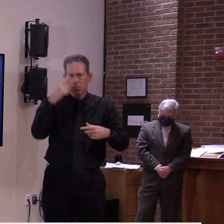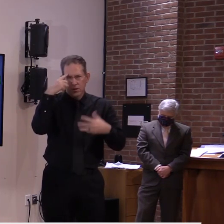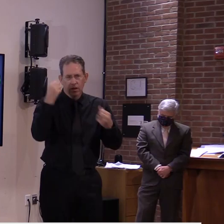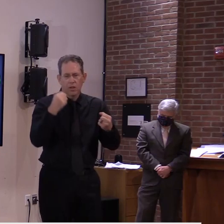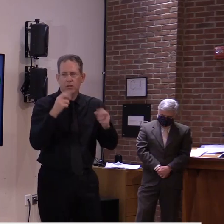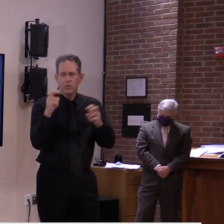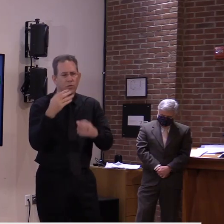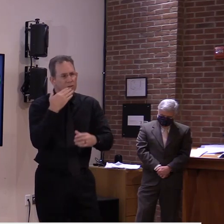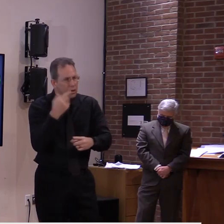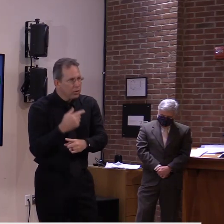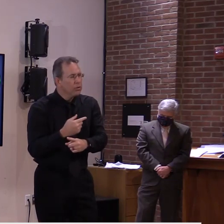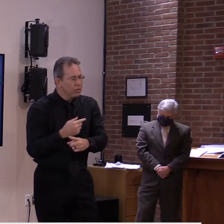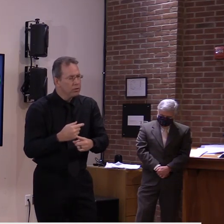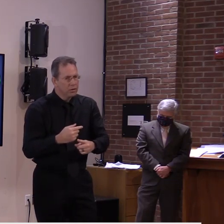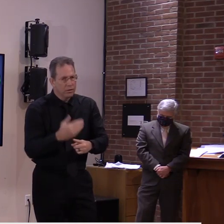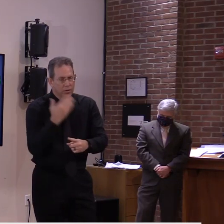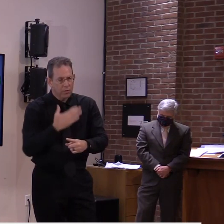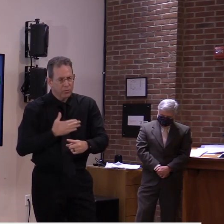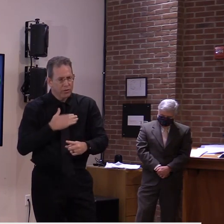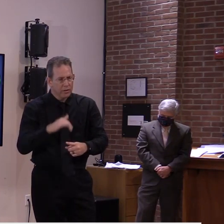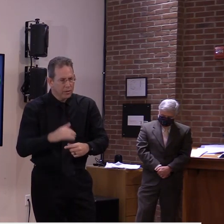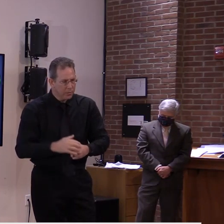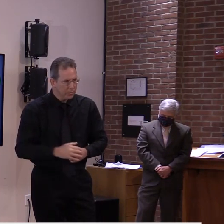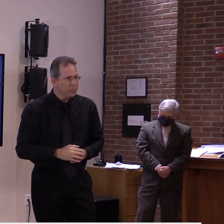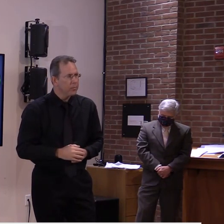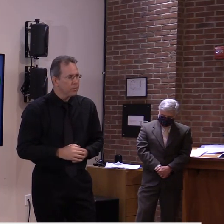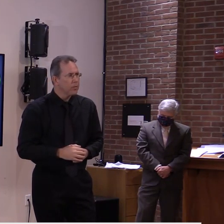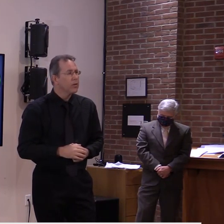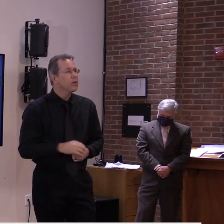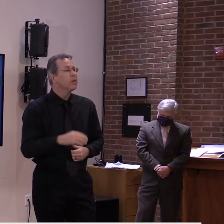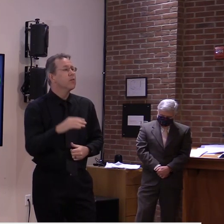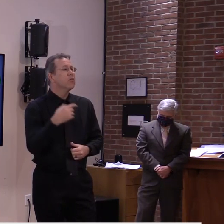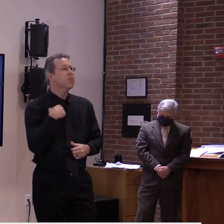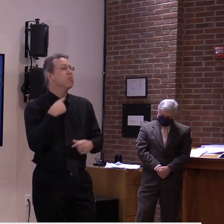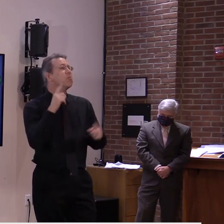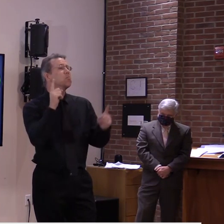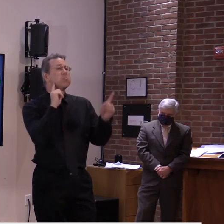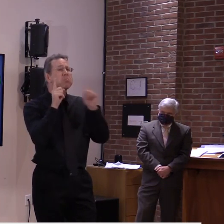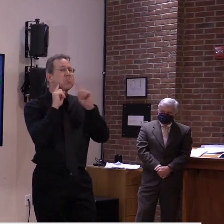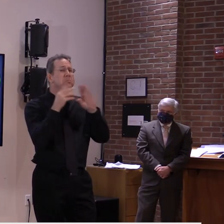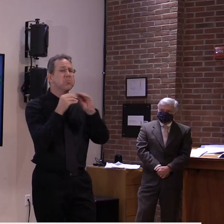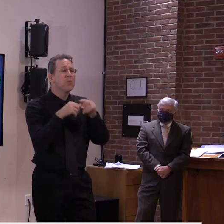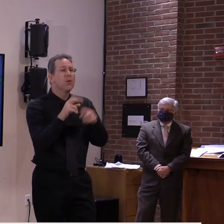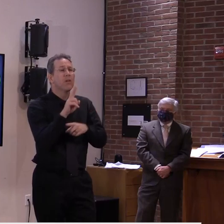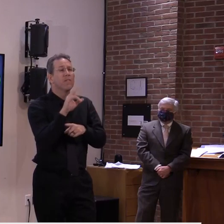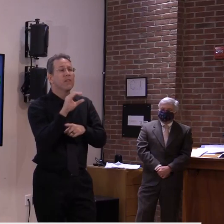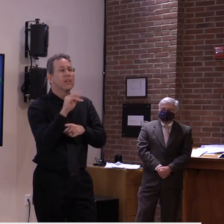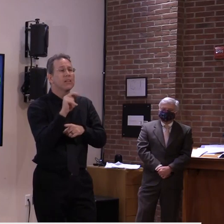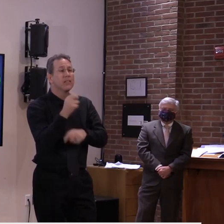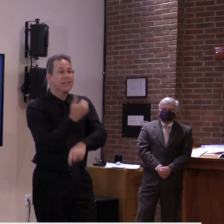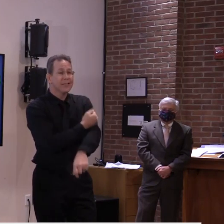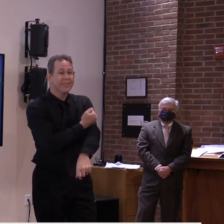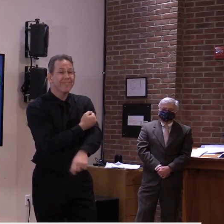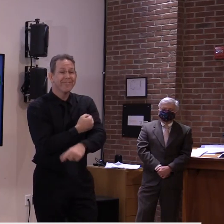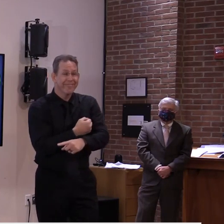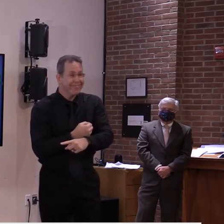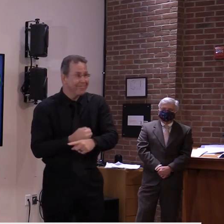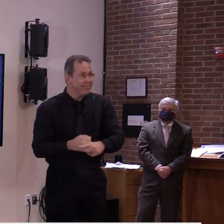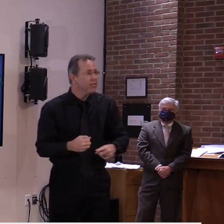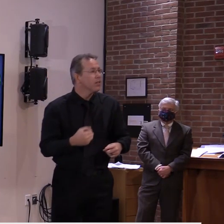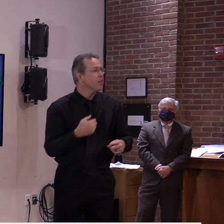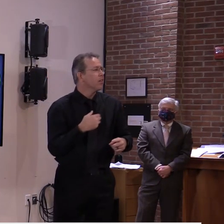keep hearing a lot about a vaccine. And when that readily becomes available, would that mean things will soon return back to normal, or is it